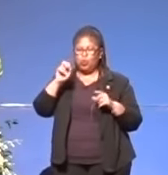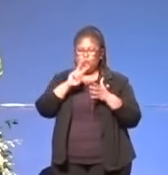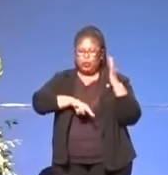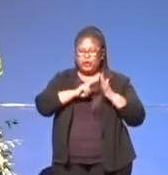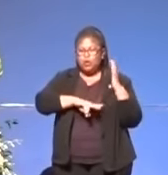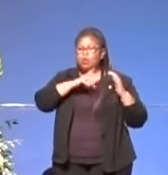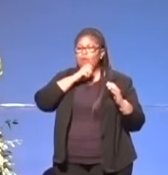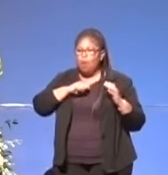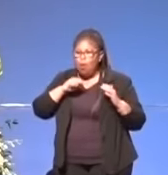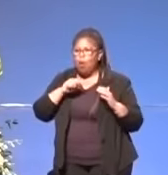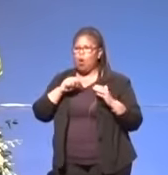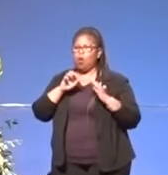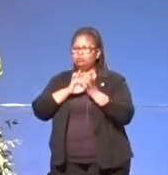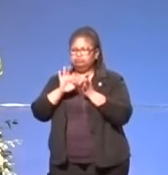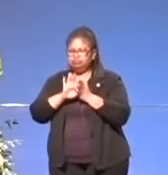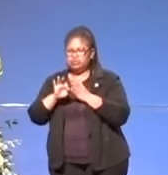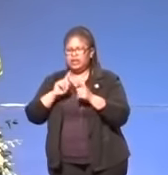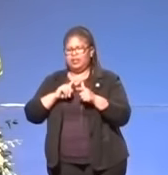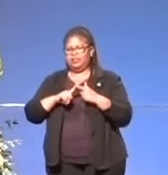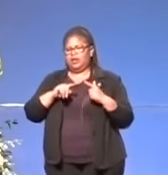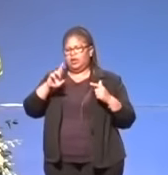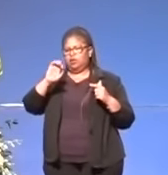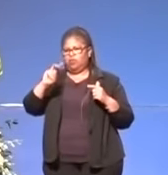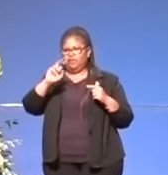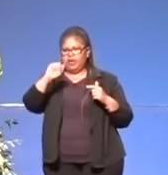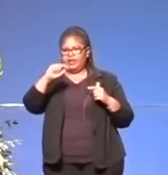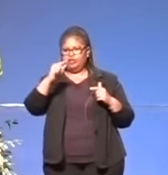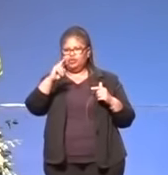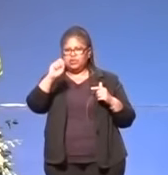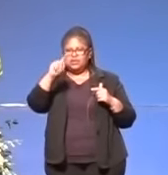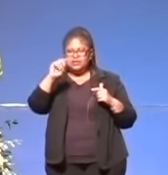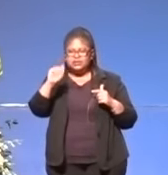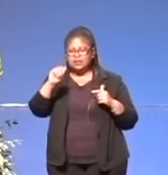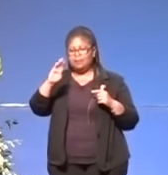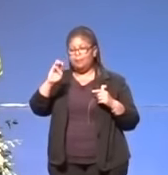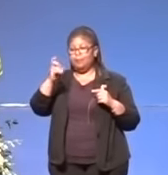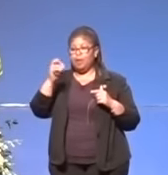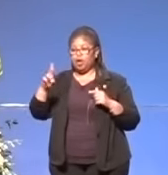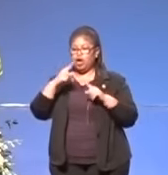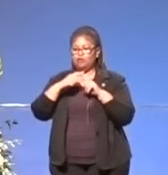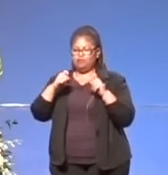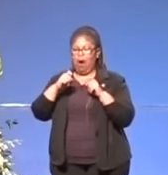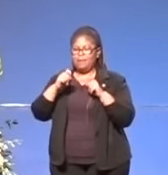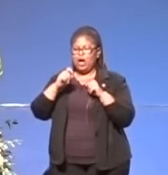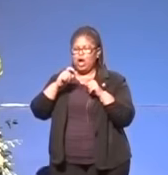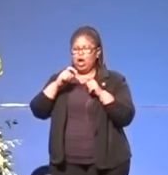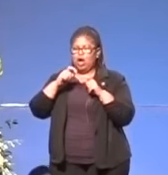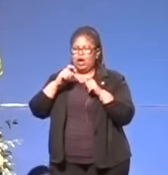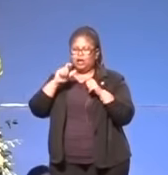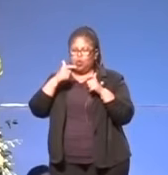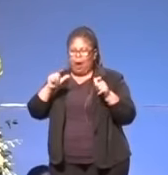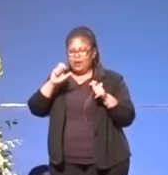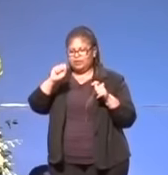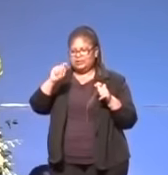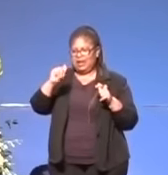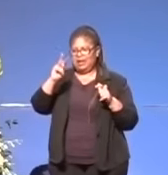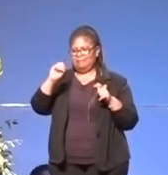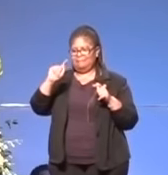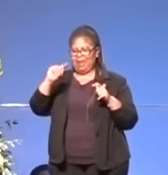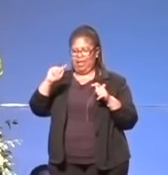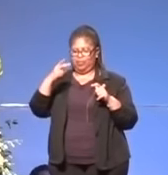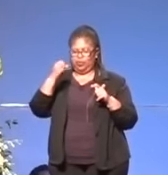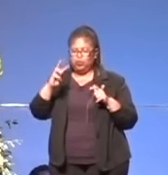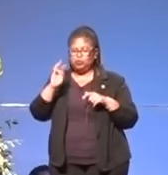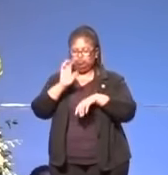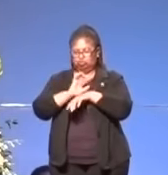Testament. Reverend Gusa Booker, who is Pastor Emmeritus of Greater St. Matthew Baptist Church here in Houston, Texas, will do the New Testament